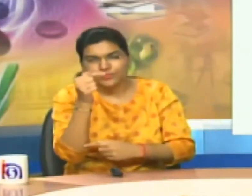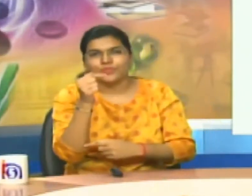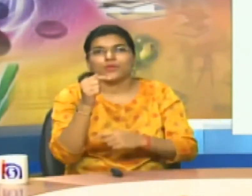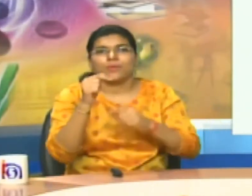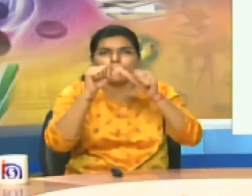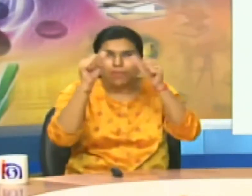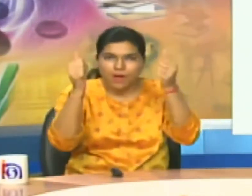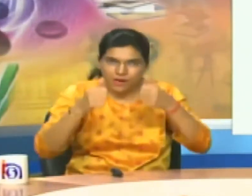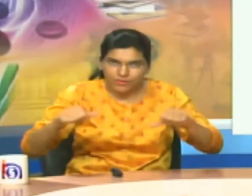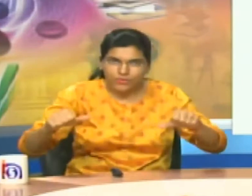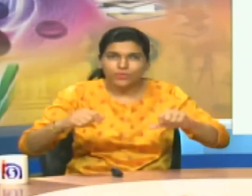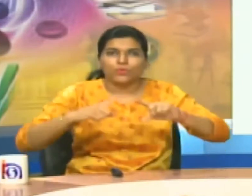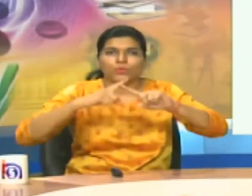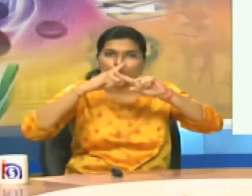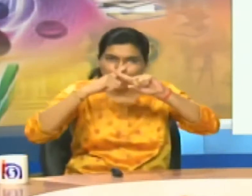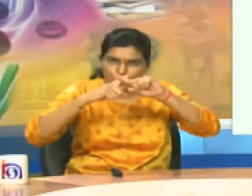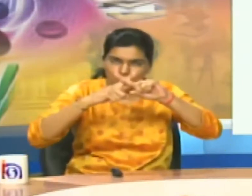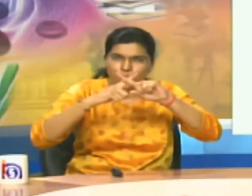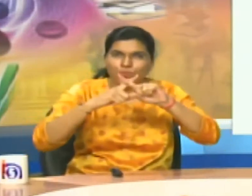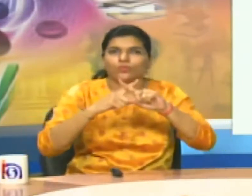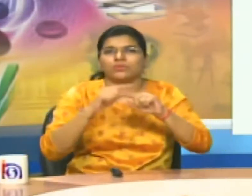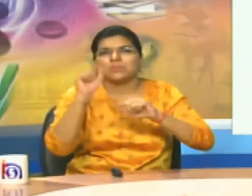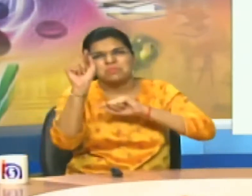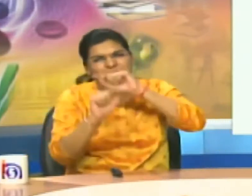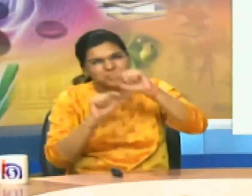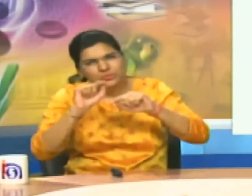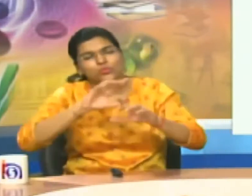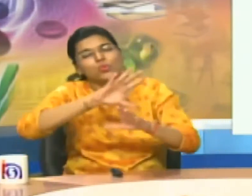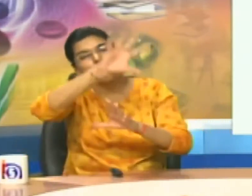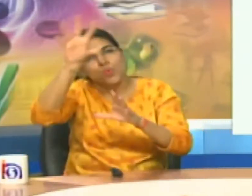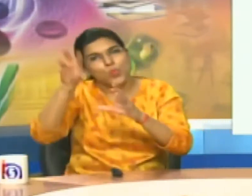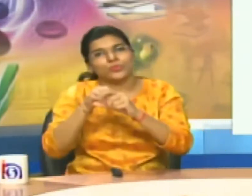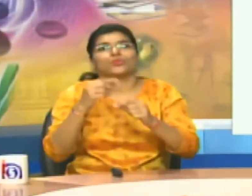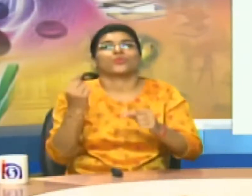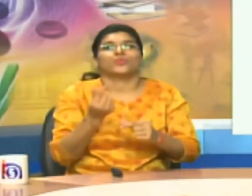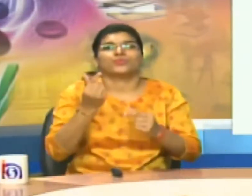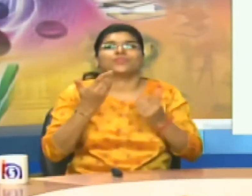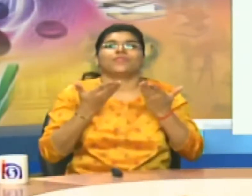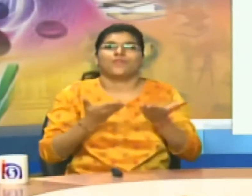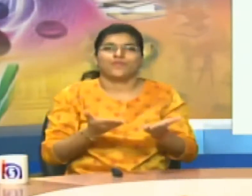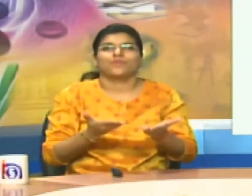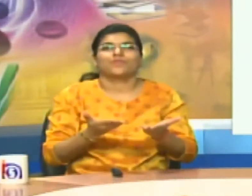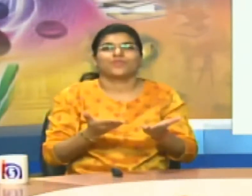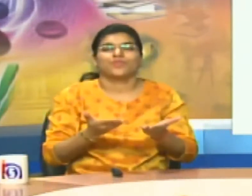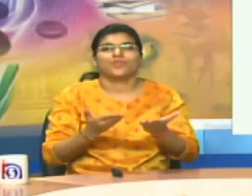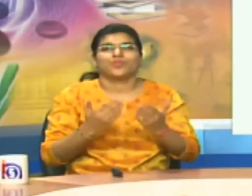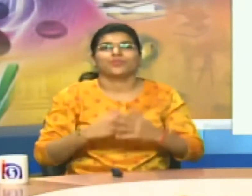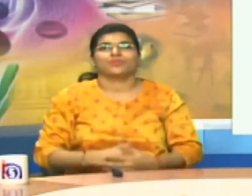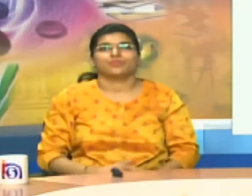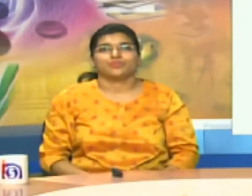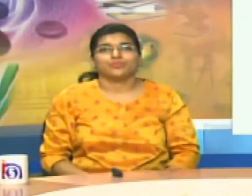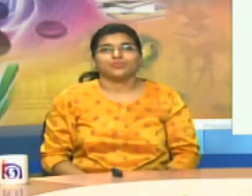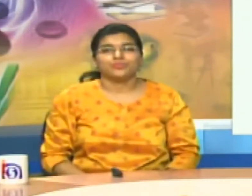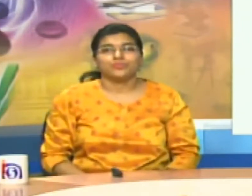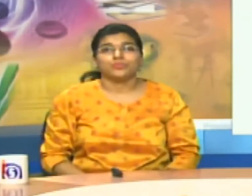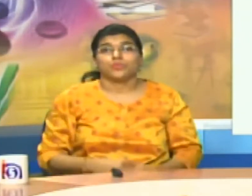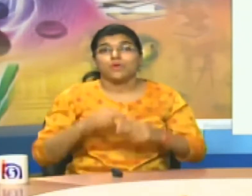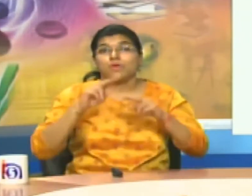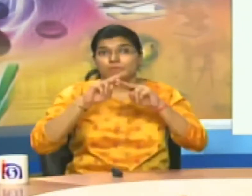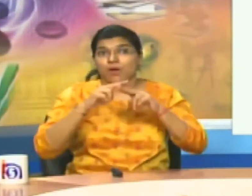these mathematical calculation, there are some division, multiplication, and all these processes, mathematical operations you